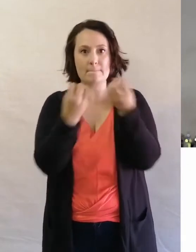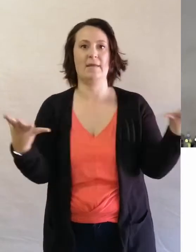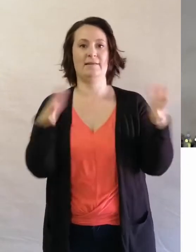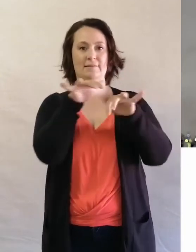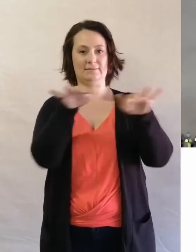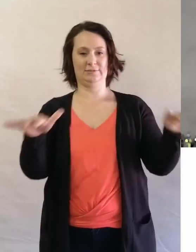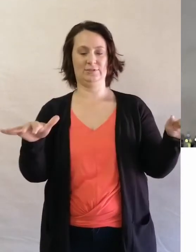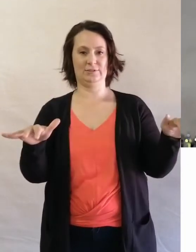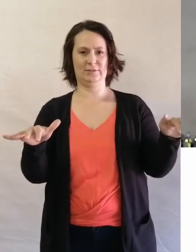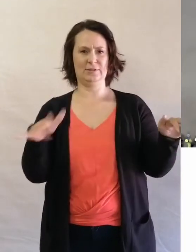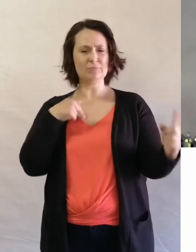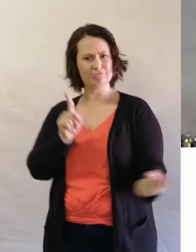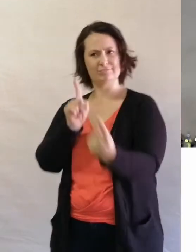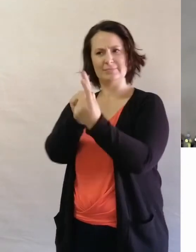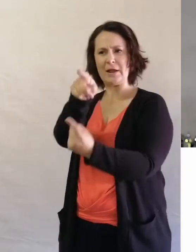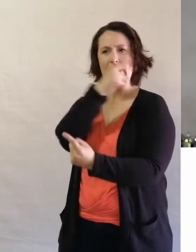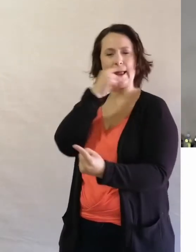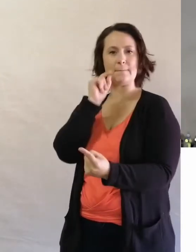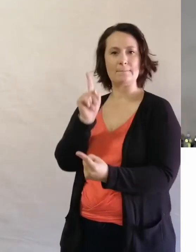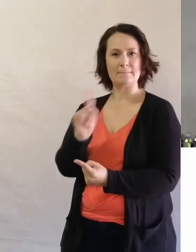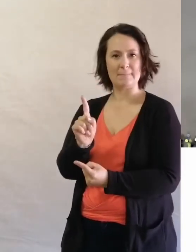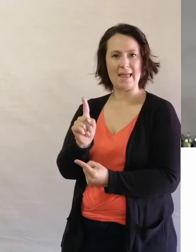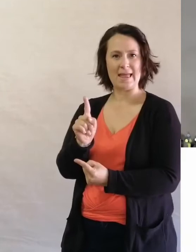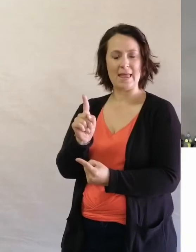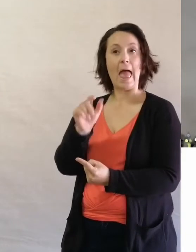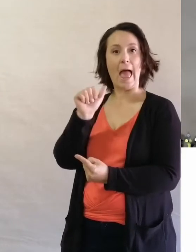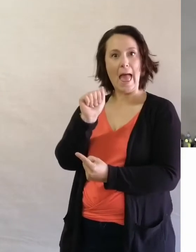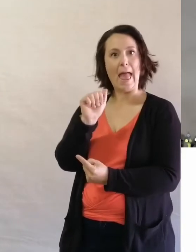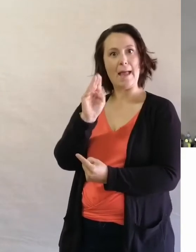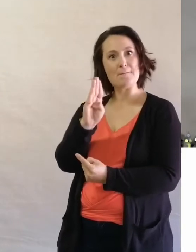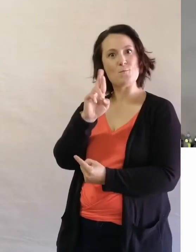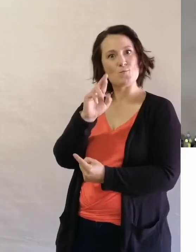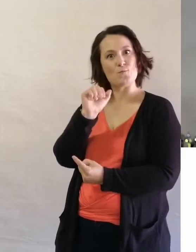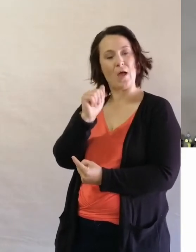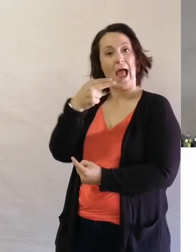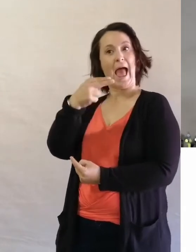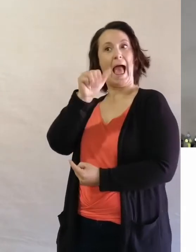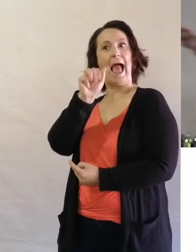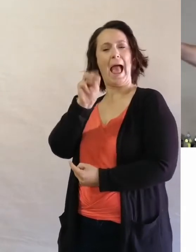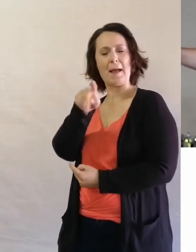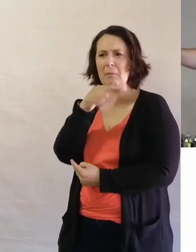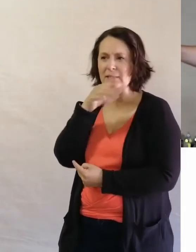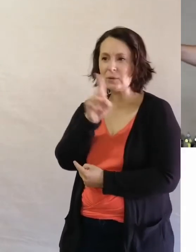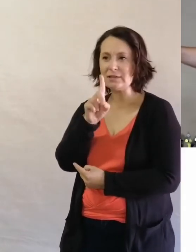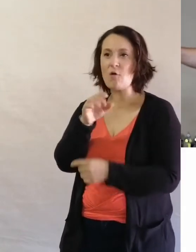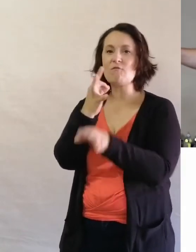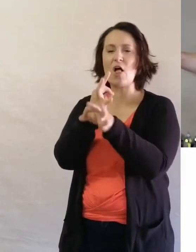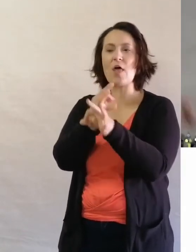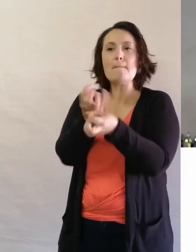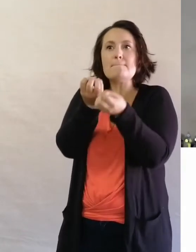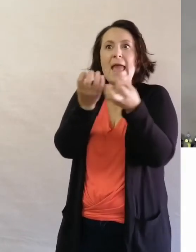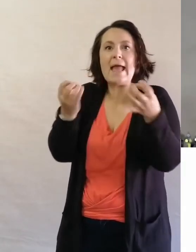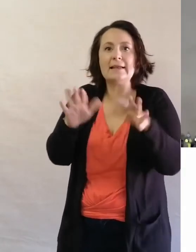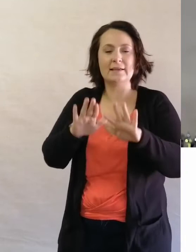was changed and said to him, oh, what's your name, sir? He would have said, Abraham. What does that mean? Father of many descendants.